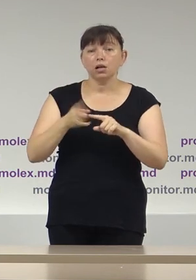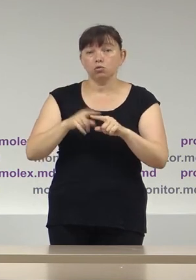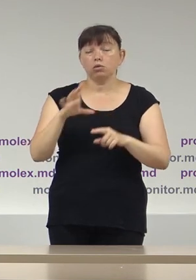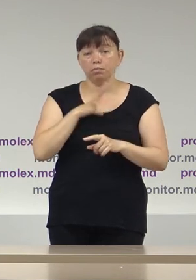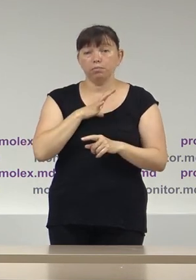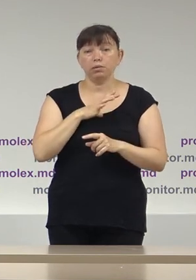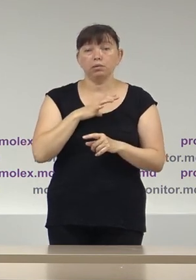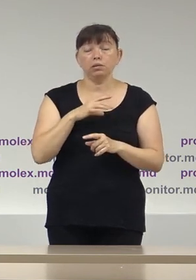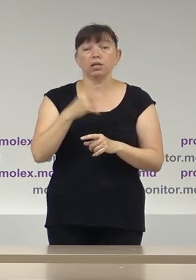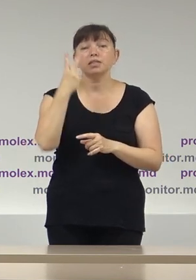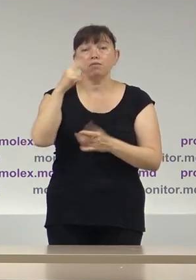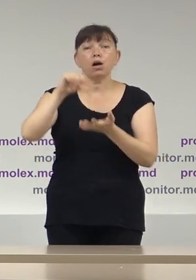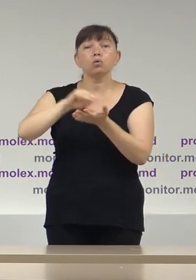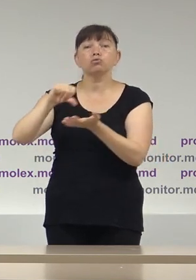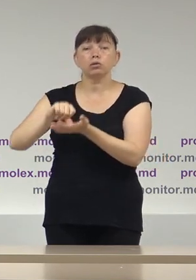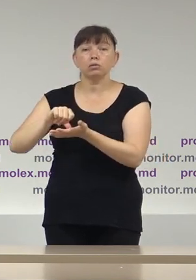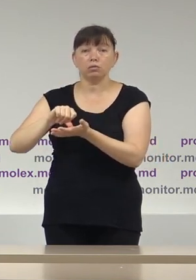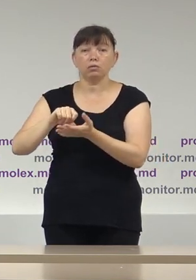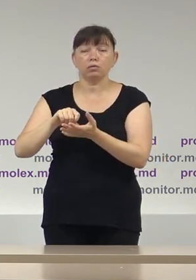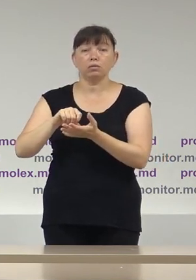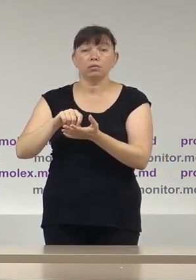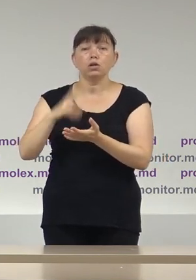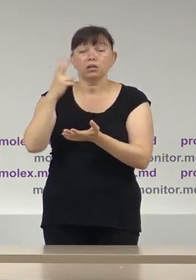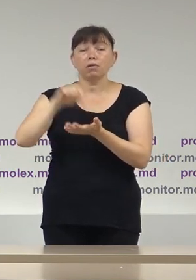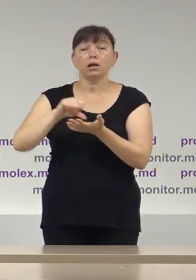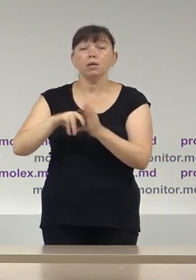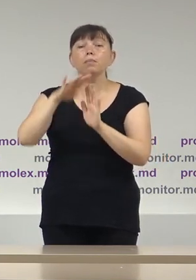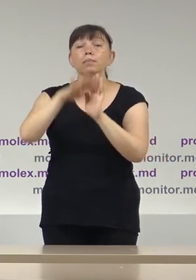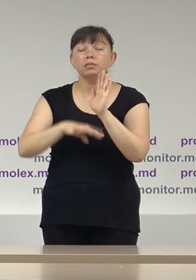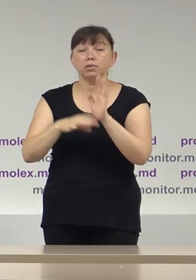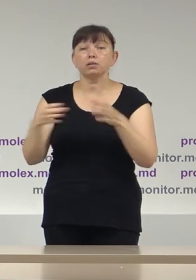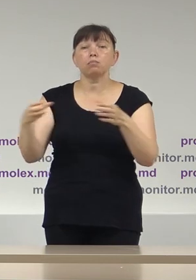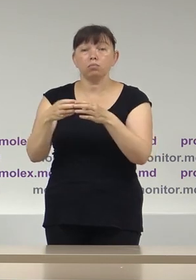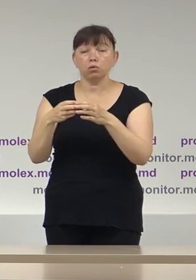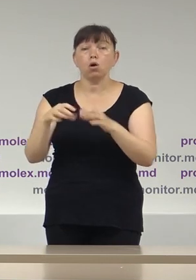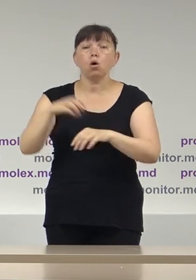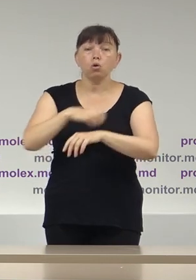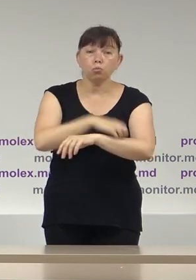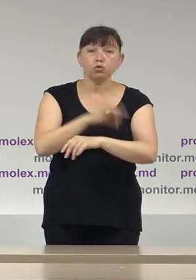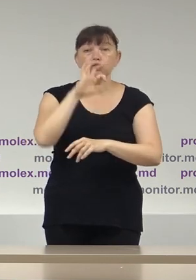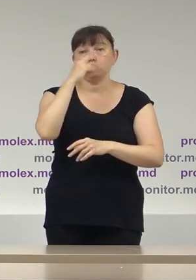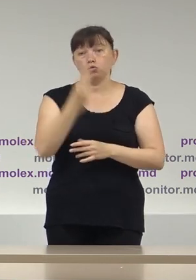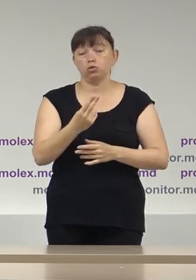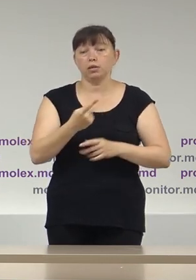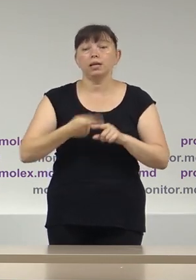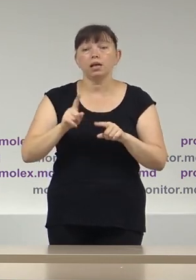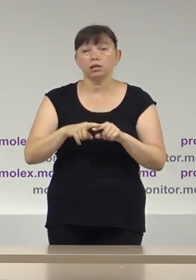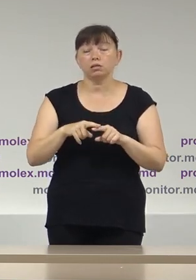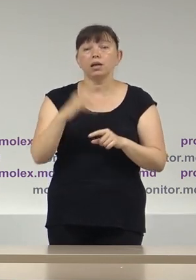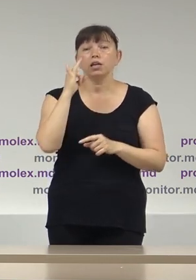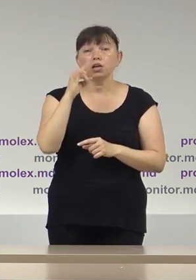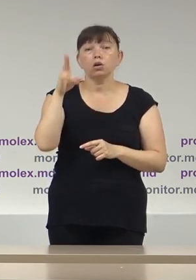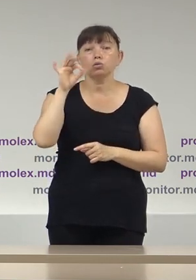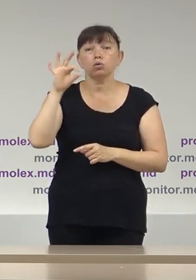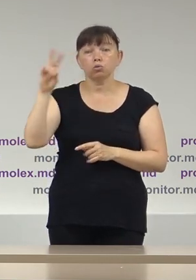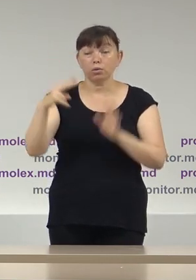to discrimination targeted 2 candidates from the list of electoral bloc of communists